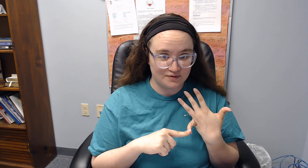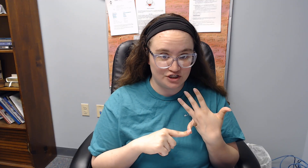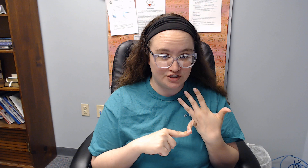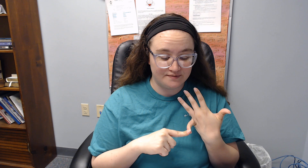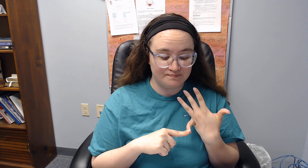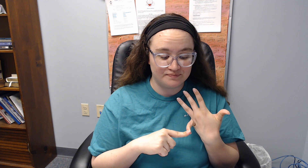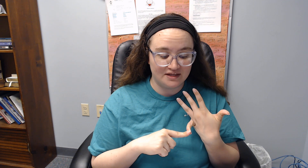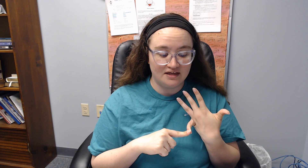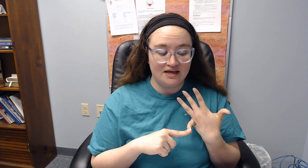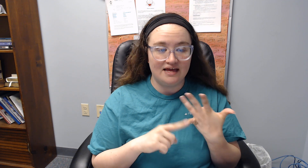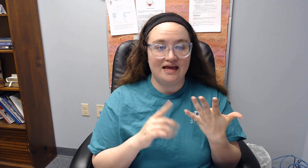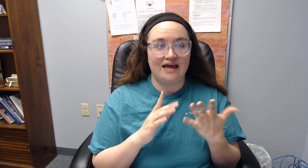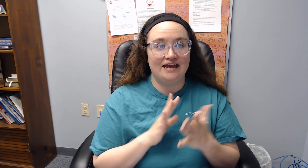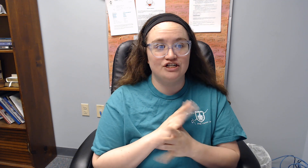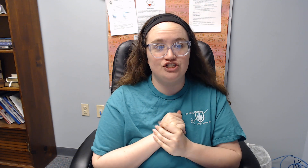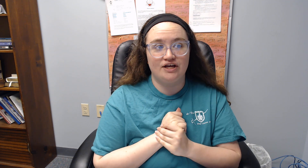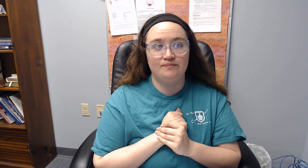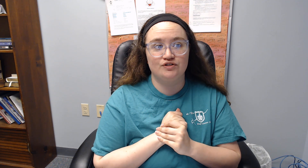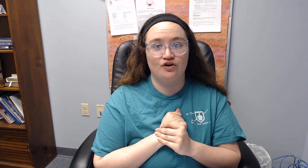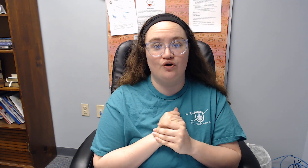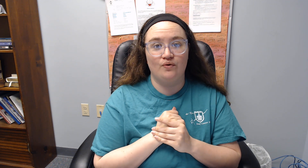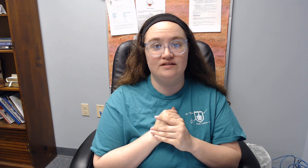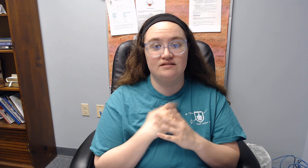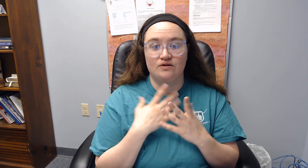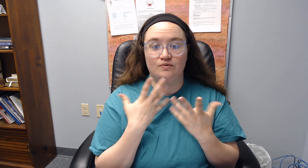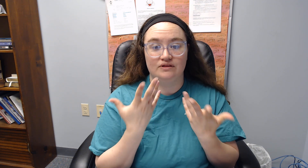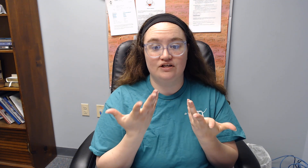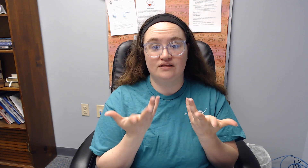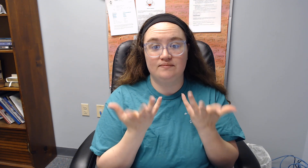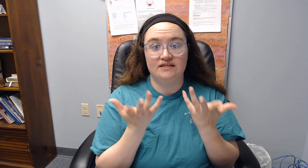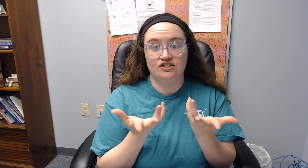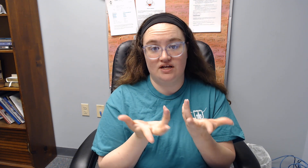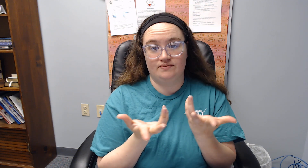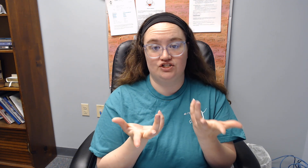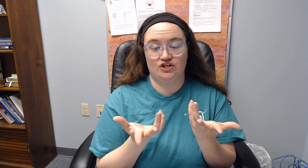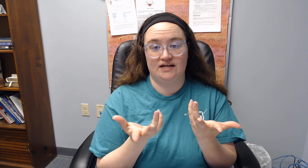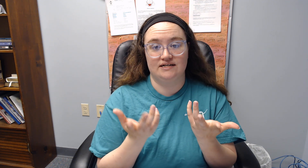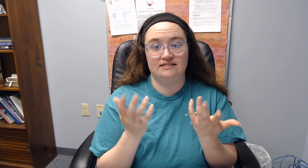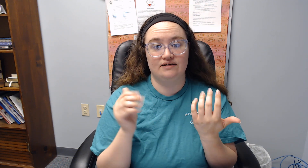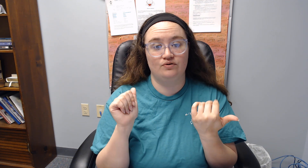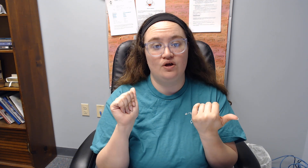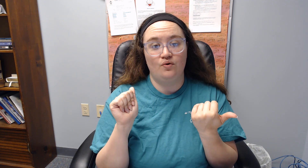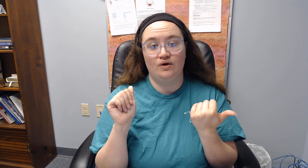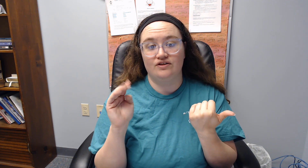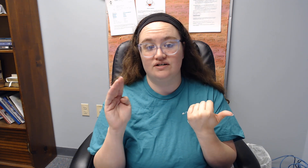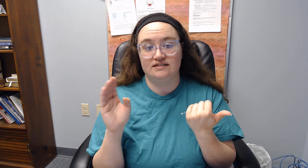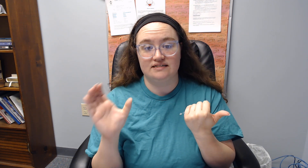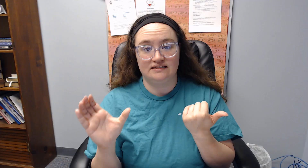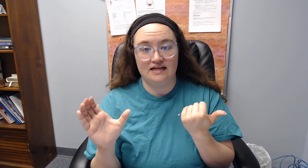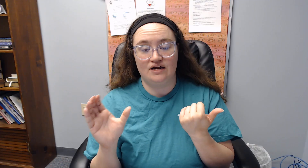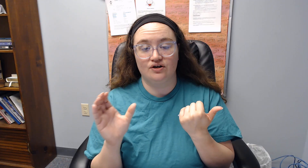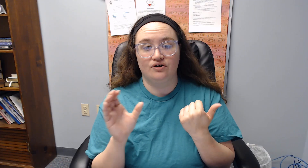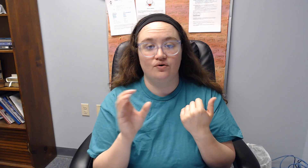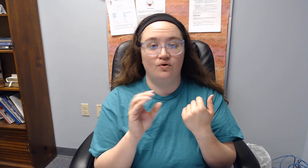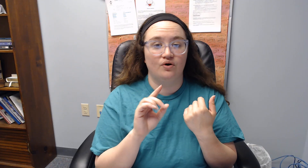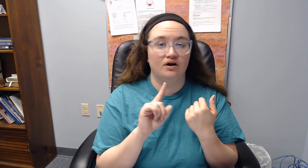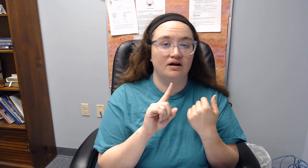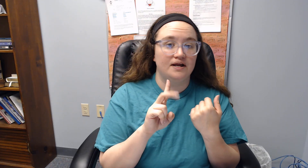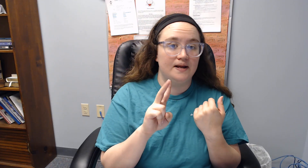expression. Hand shapes are going to literally be the shape that your hand is in, whether it's a letter or a